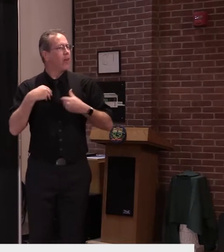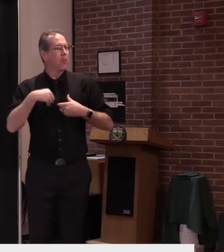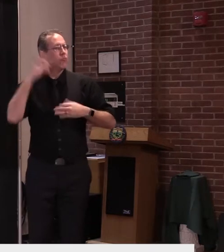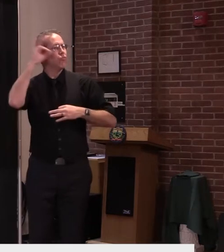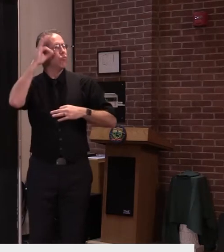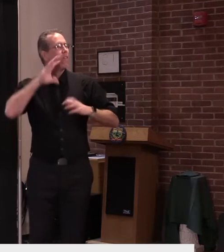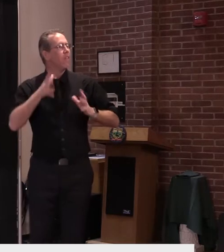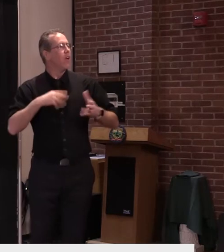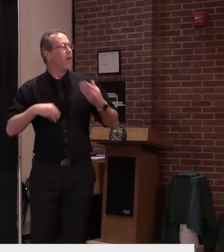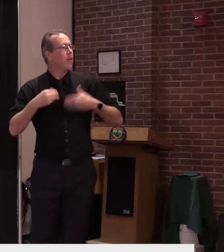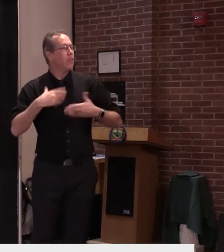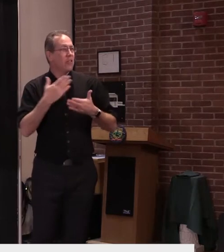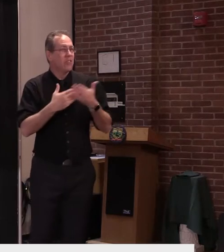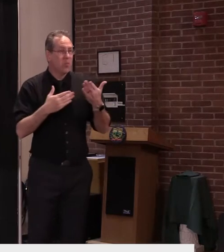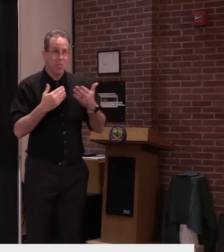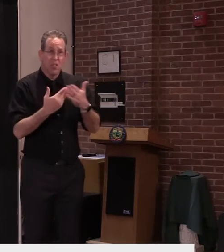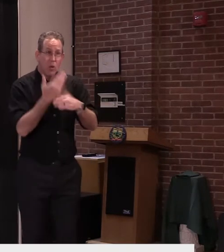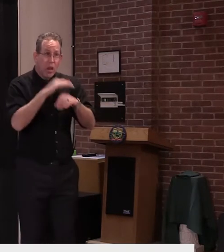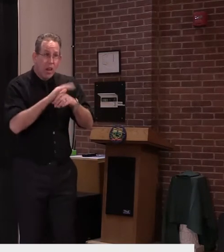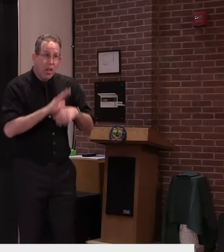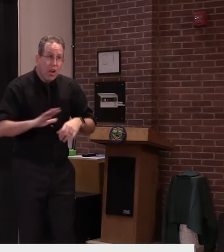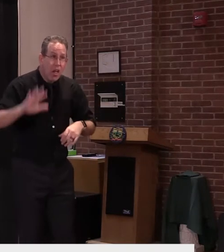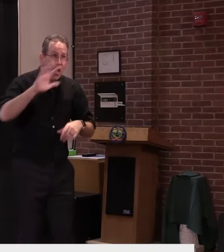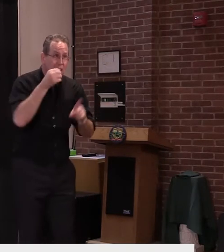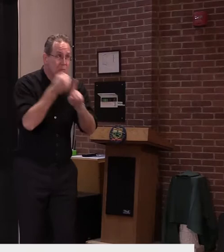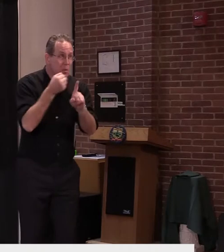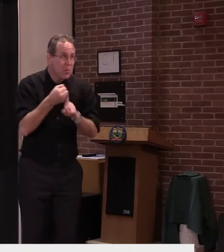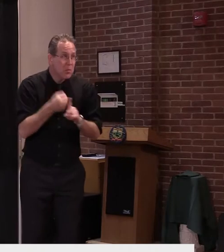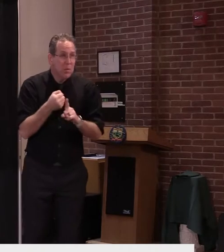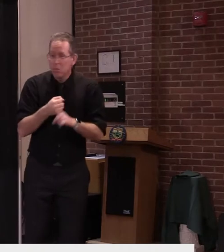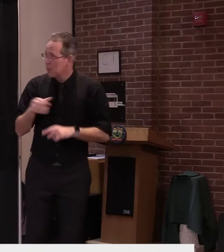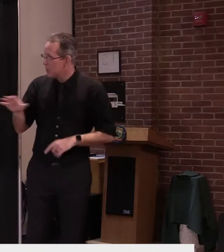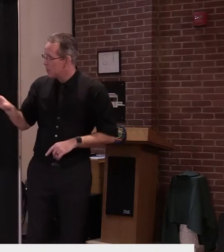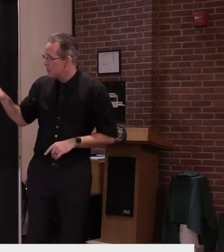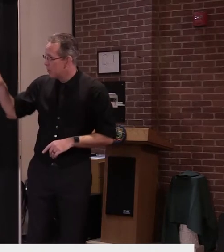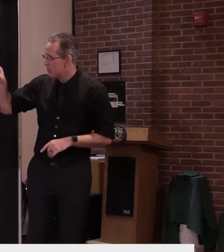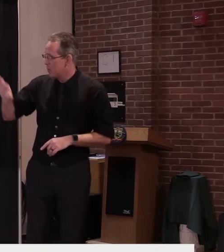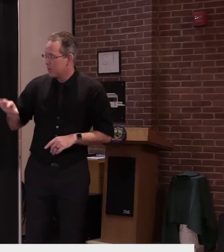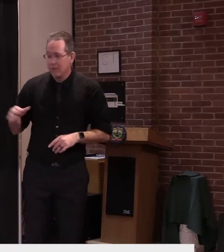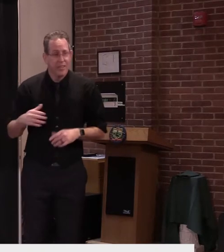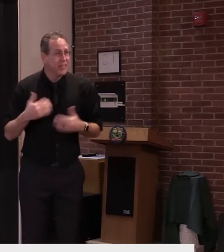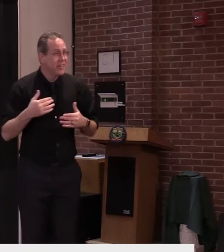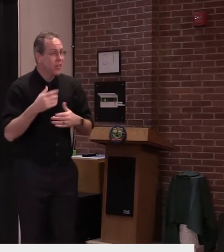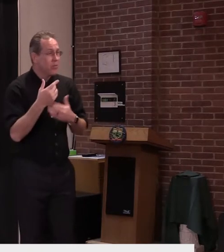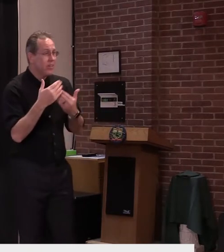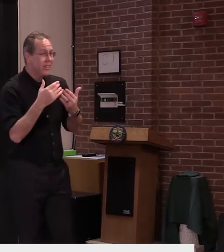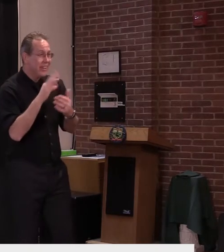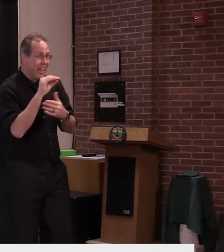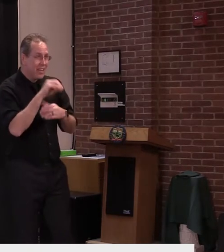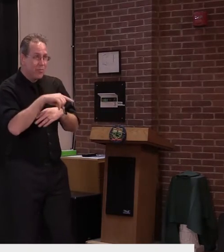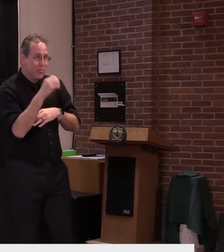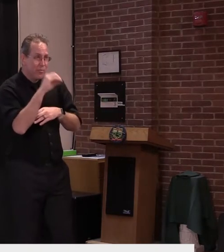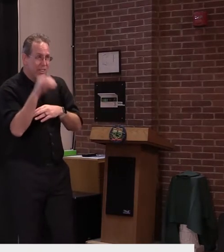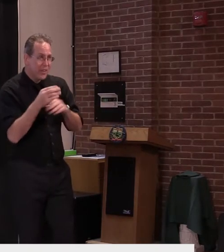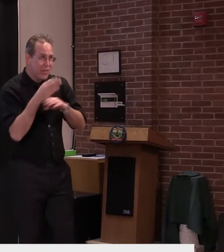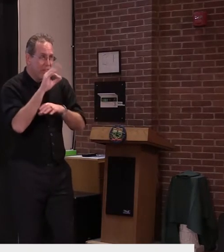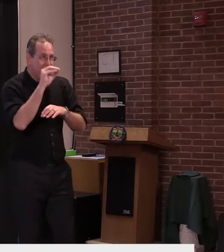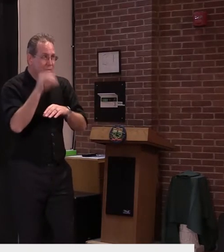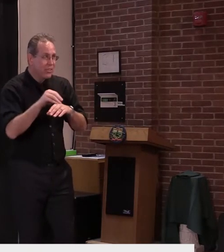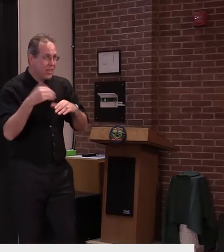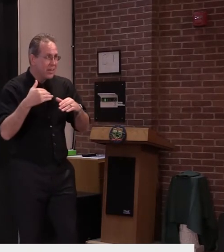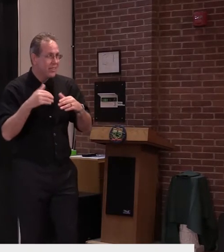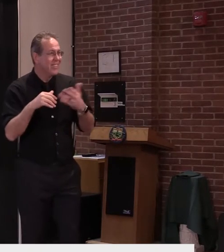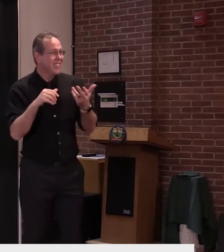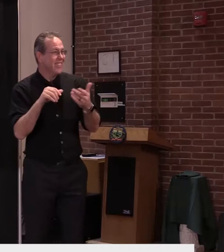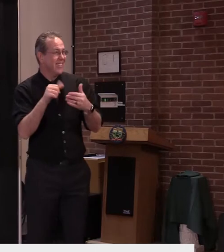England population that has had COVID-19 over the last 10 days, based on those numbers. So just gives you a sense of the prevalence of the virus at